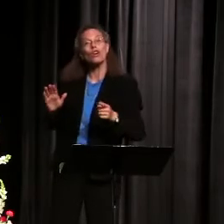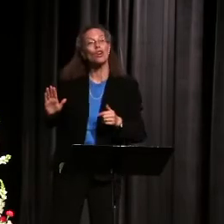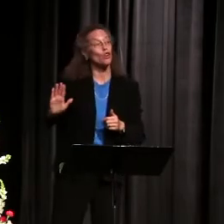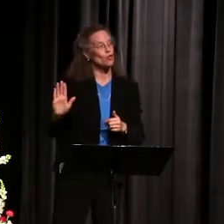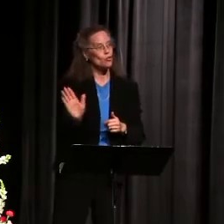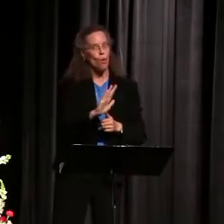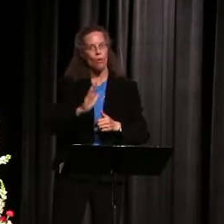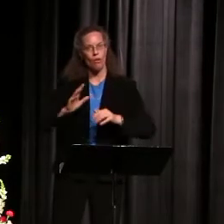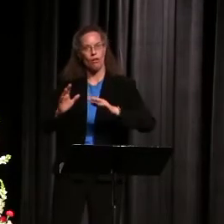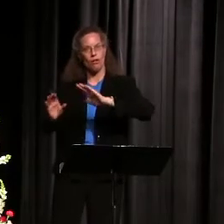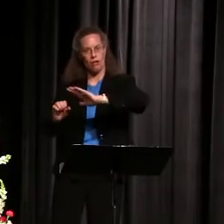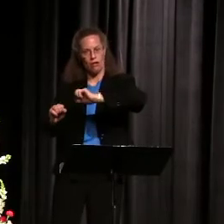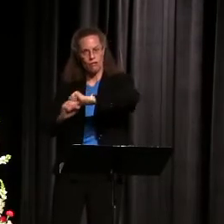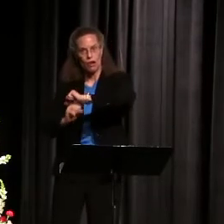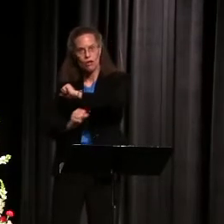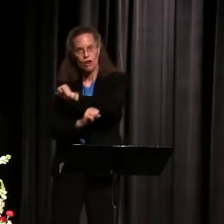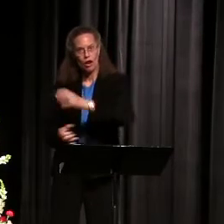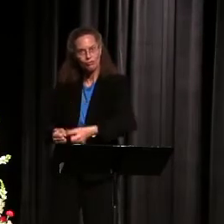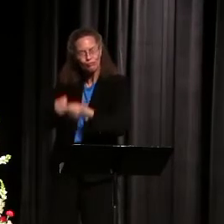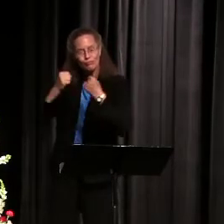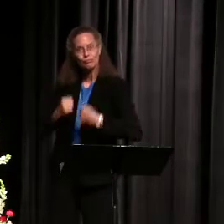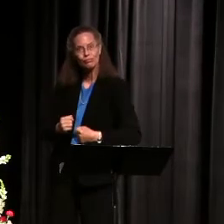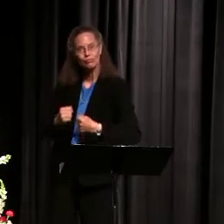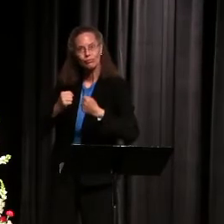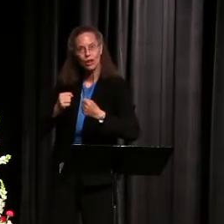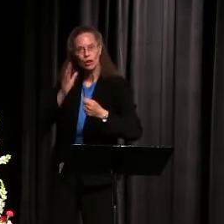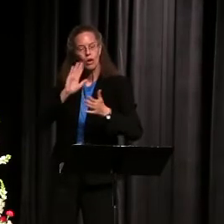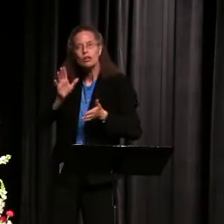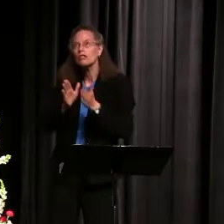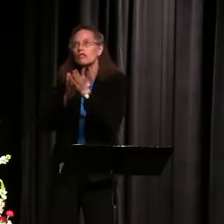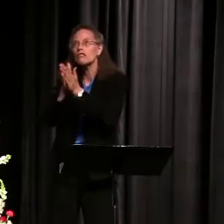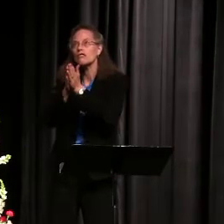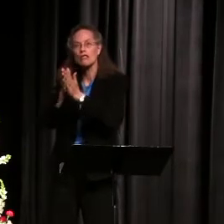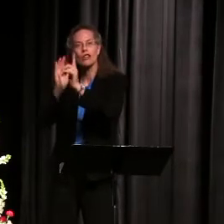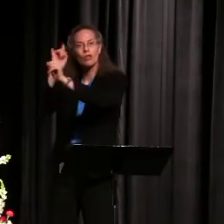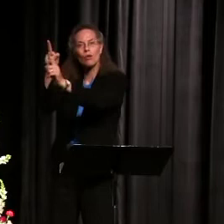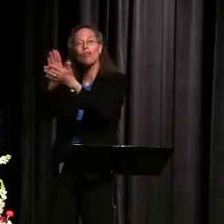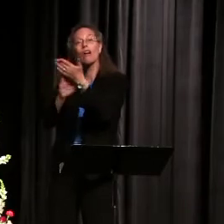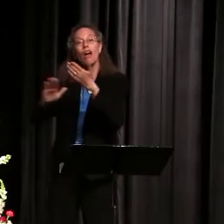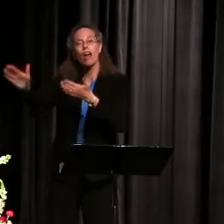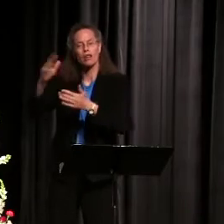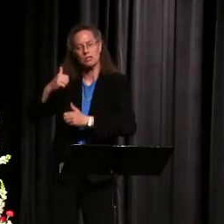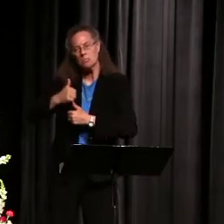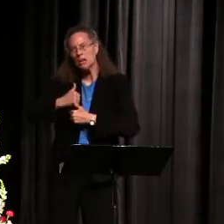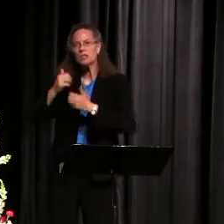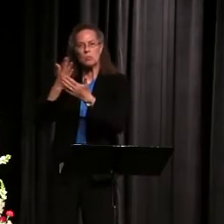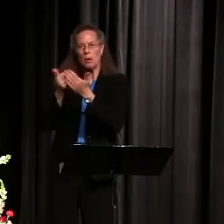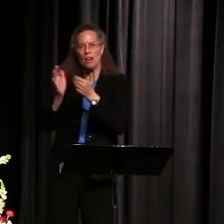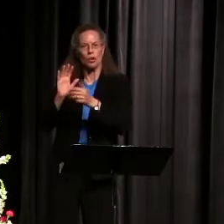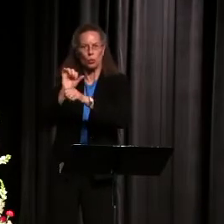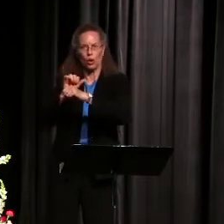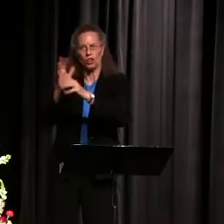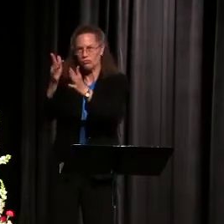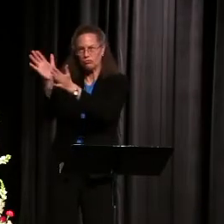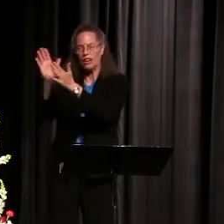base to build on and will take your talent and drive to college, the workplace, and the military, and dedicate yourself to a